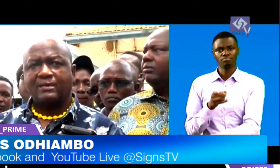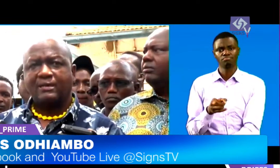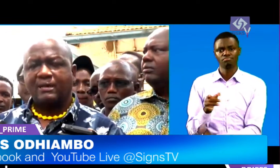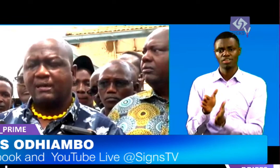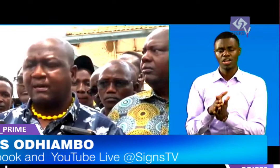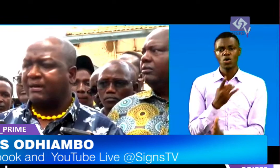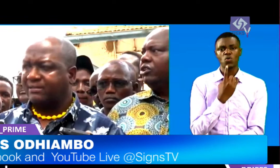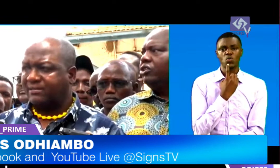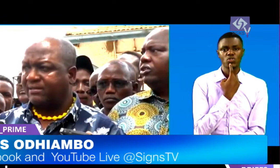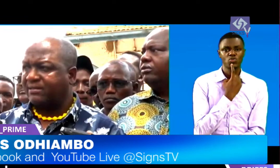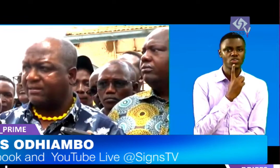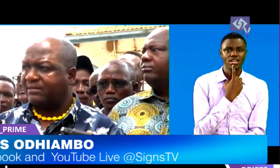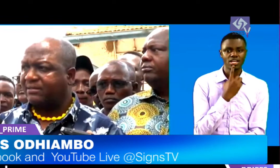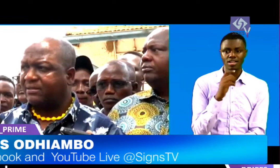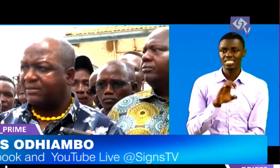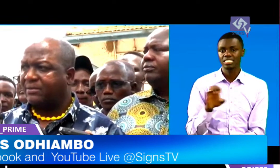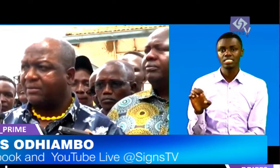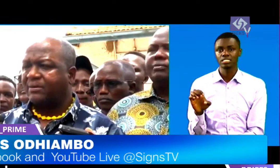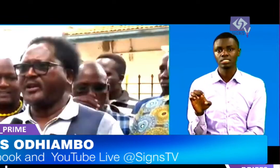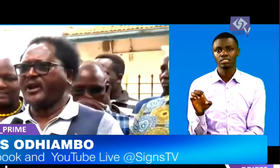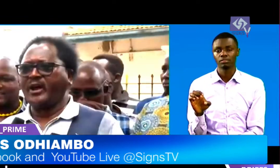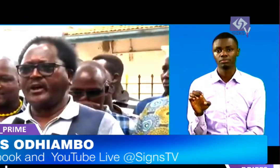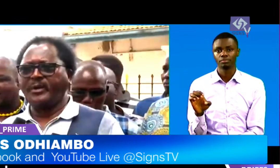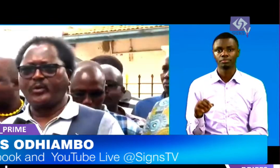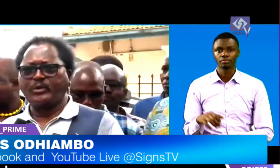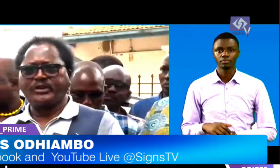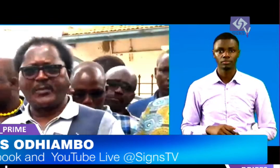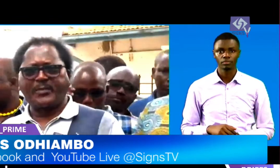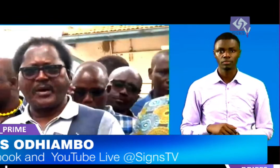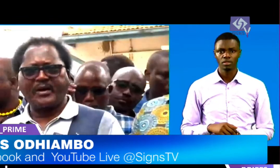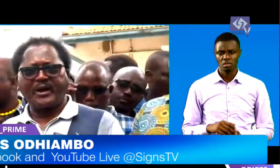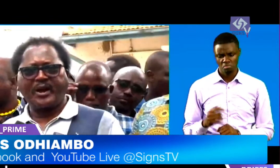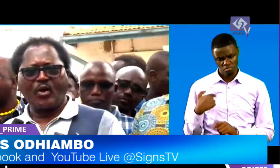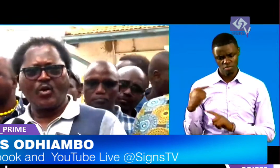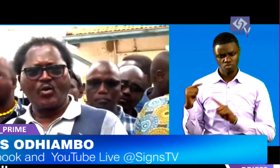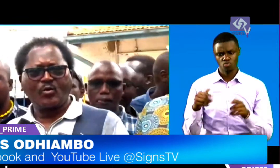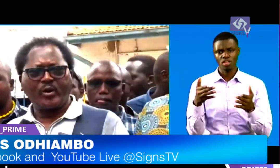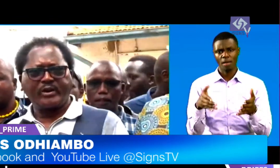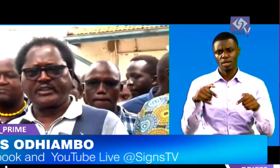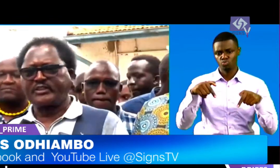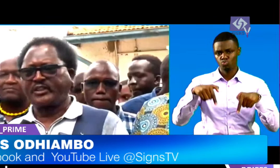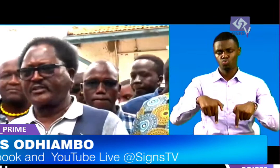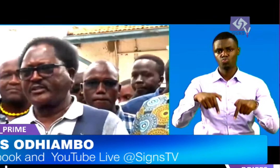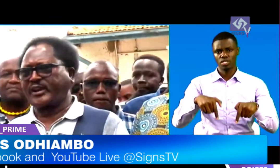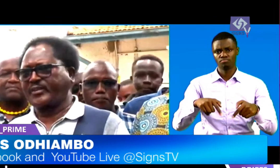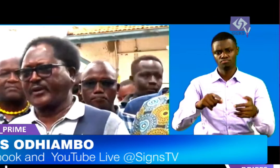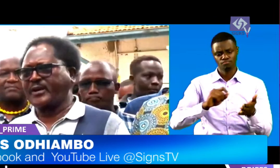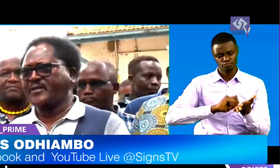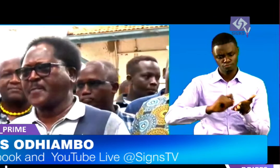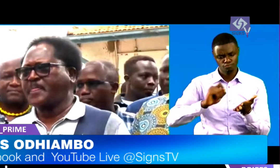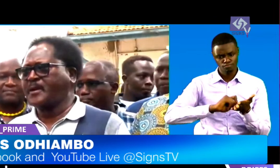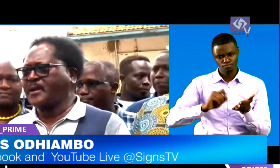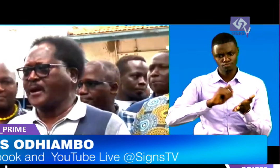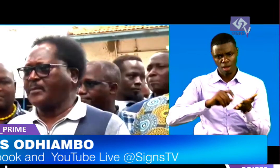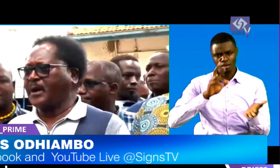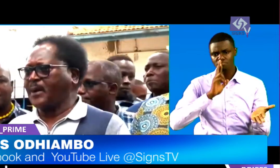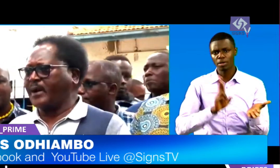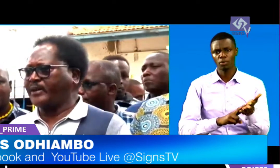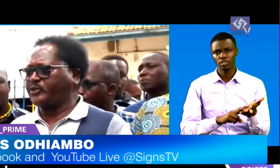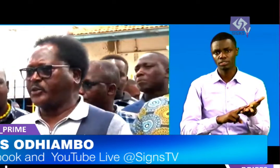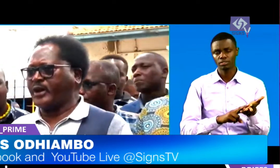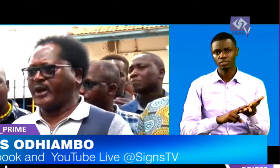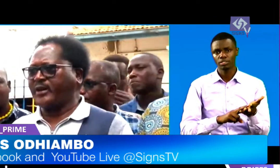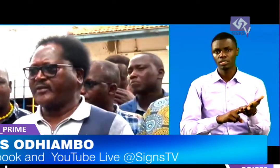Turkana East. Na nimekuja hapa leo kuandikisha taarifa